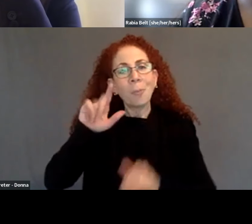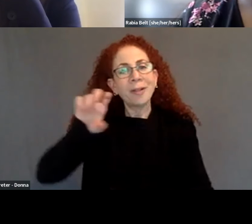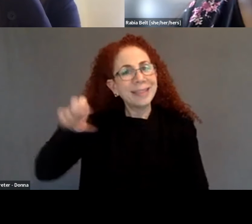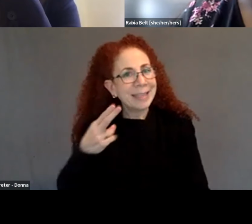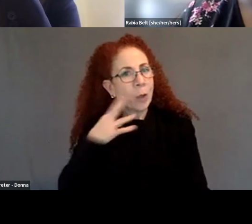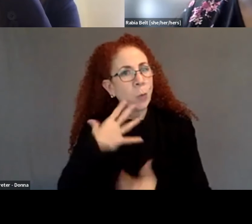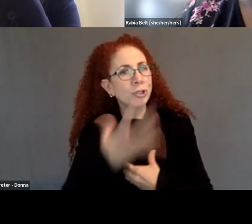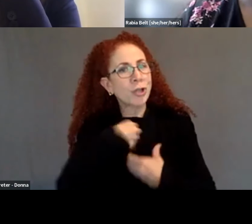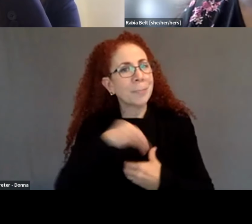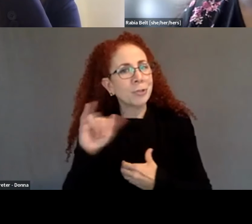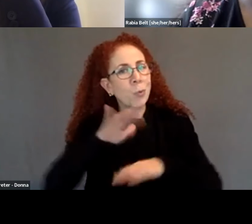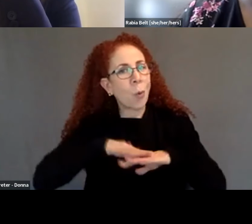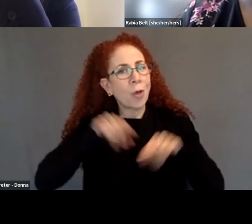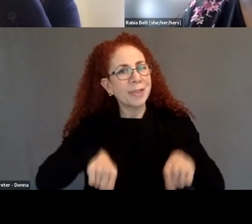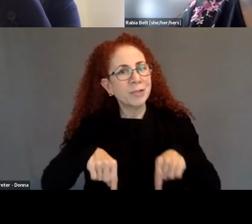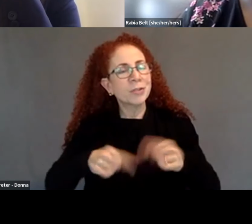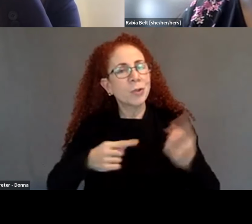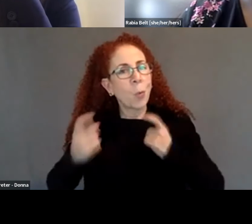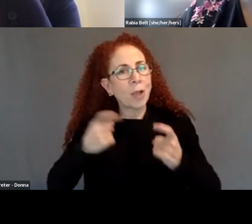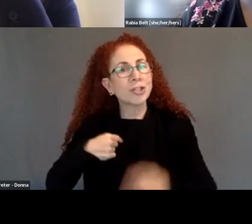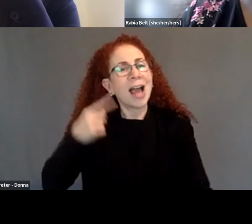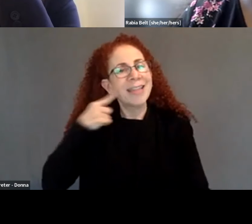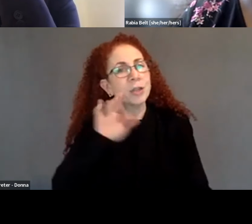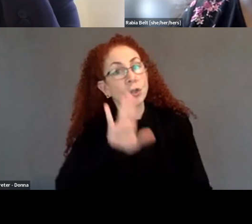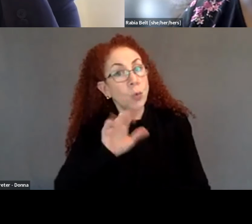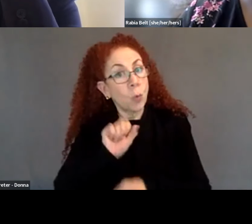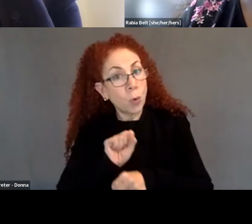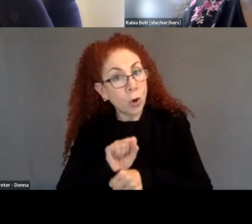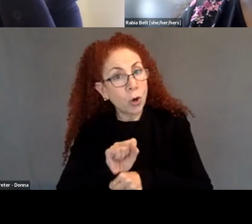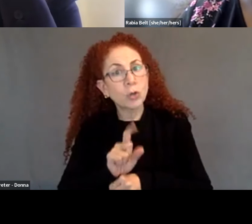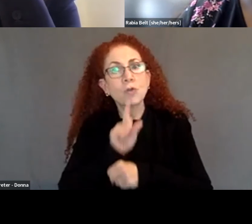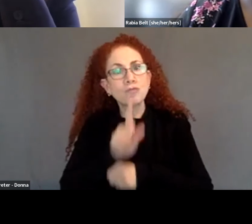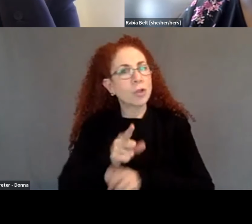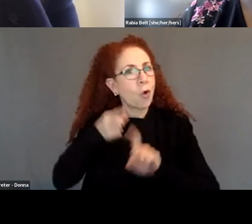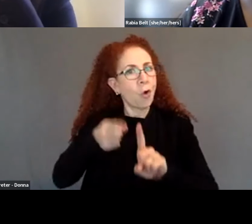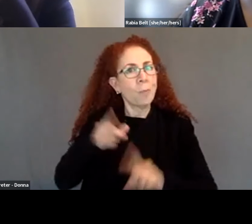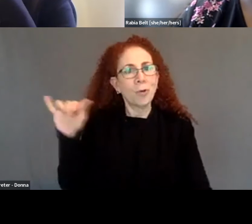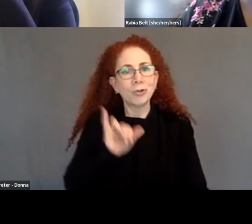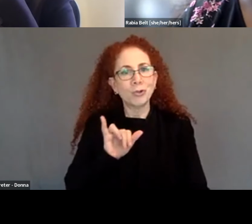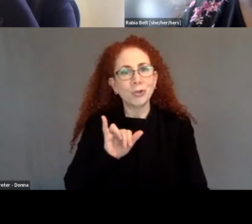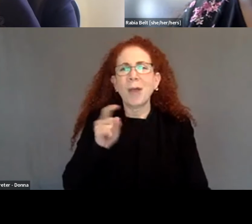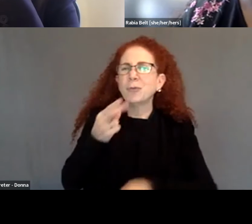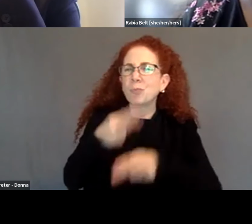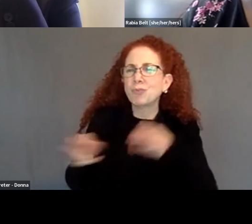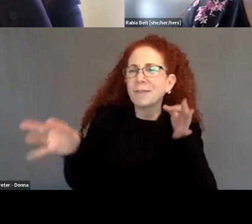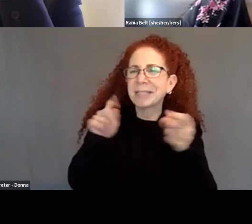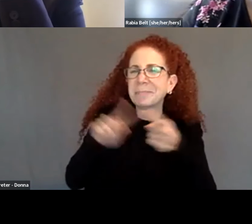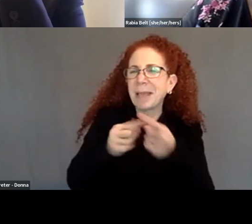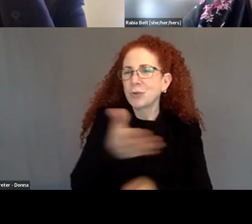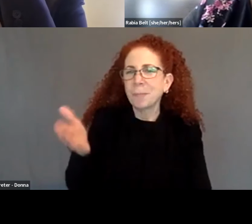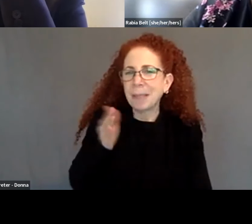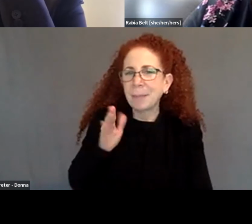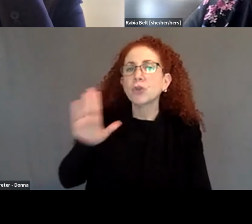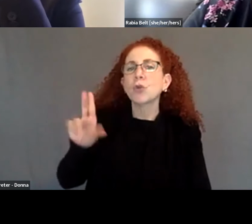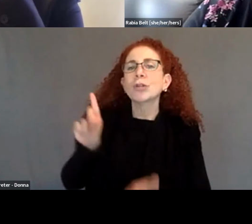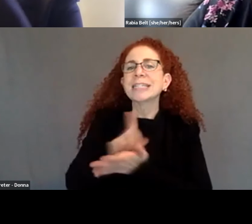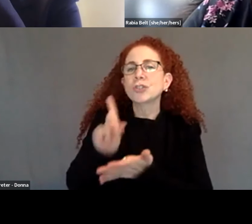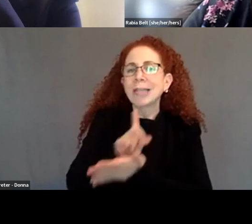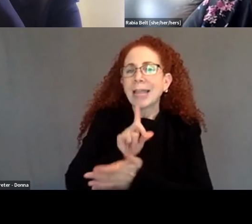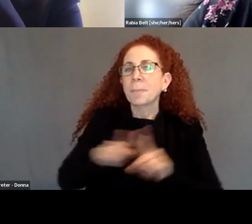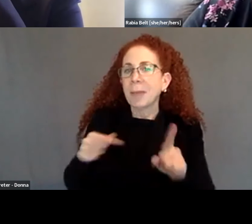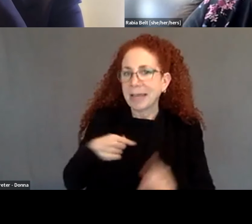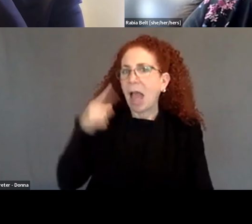in on this question, because I think that your work is really on point. You'll have to briefly explain to folks what your dissertation is about, but I